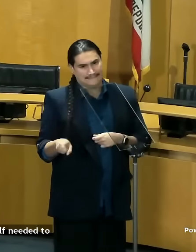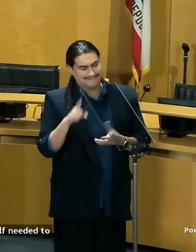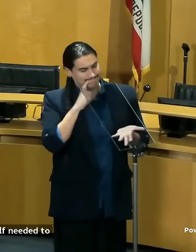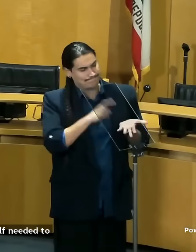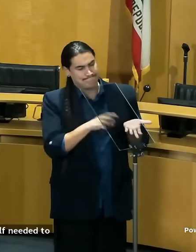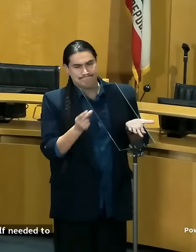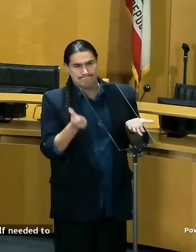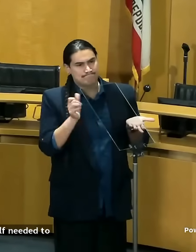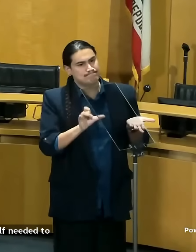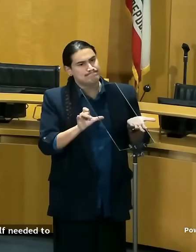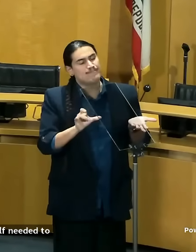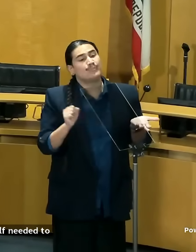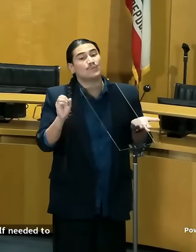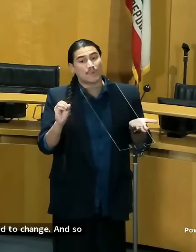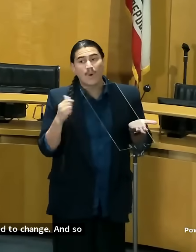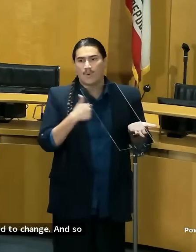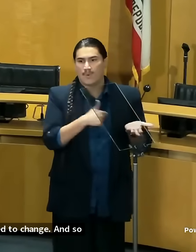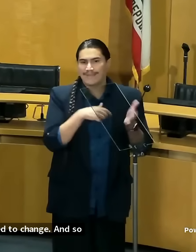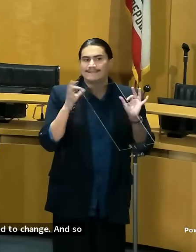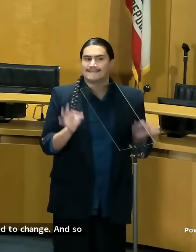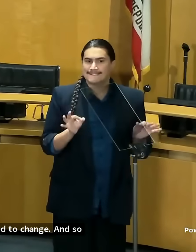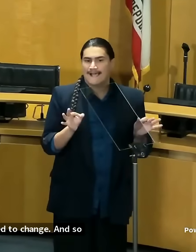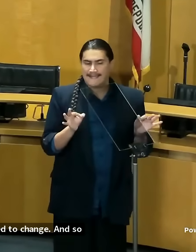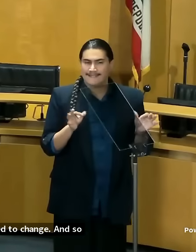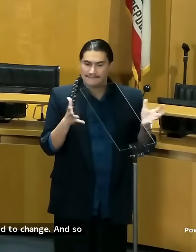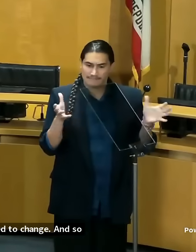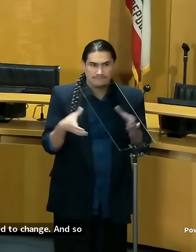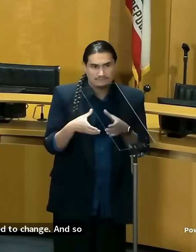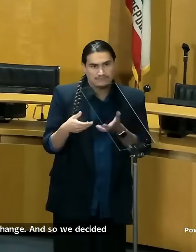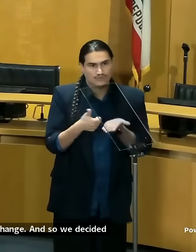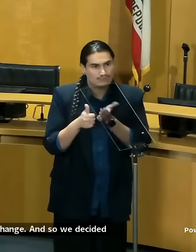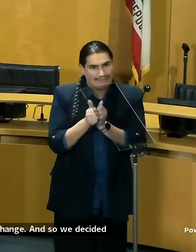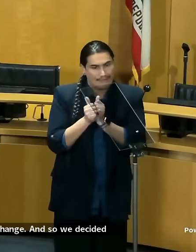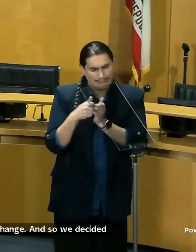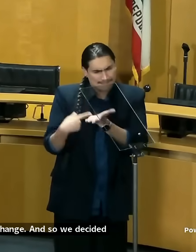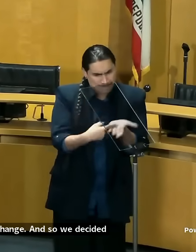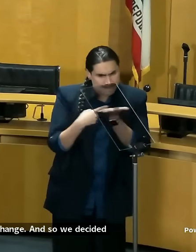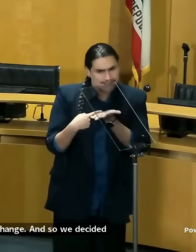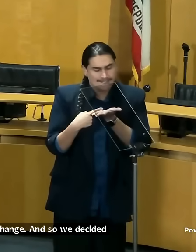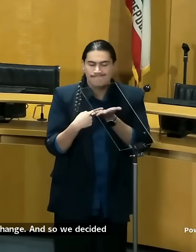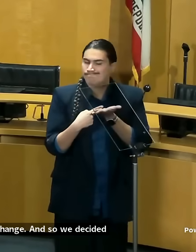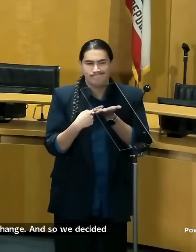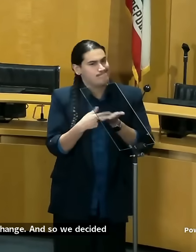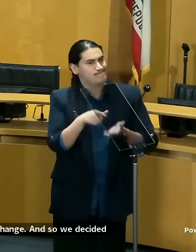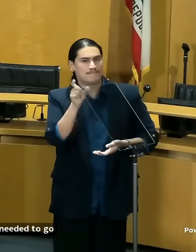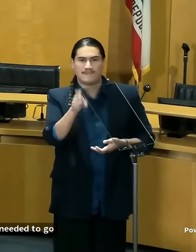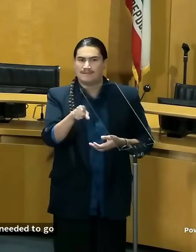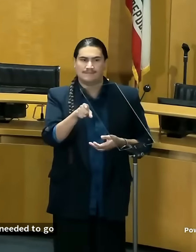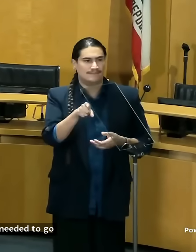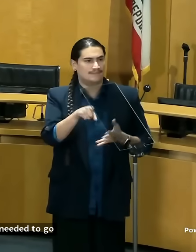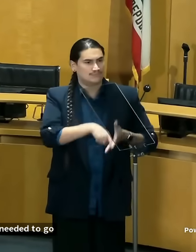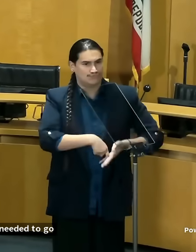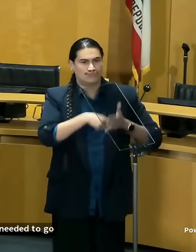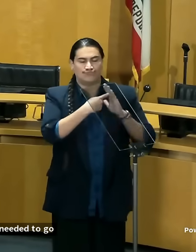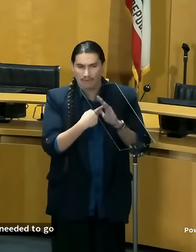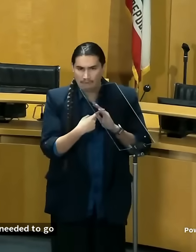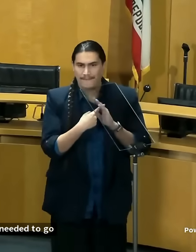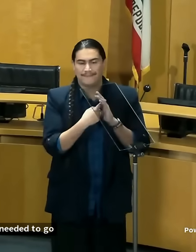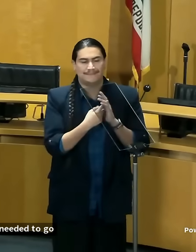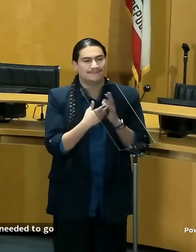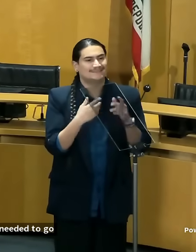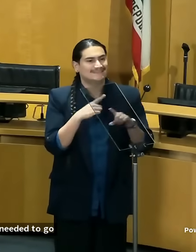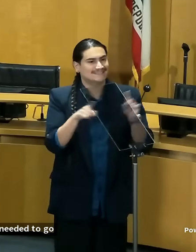And so we decided together that we needed to go into another pocket